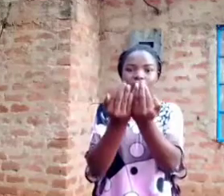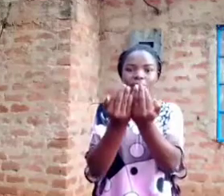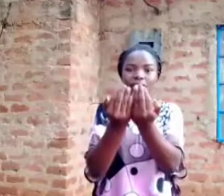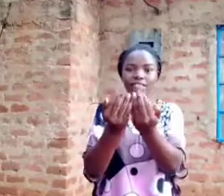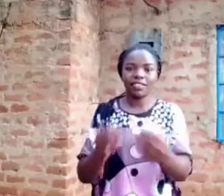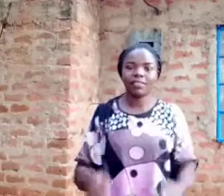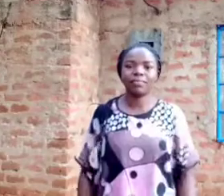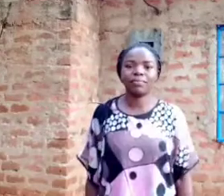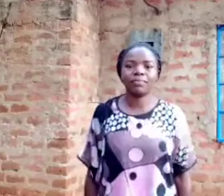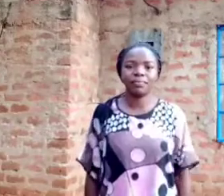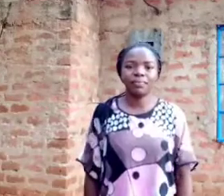Universe.